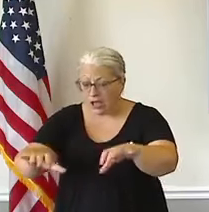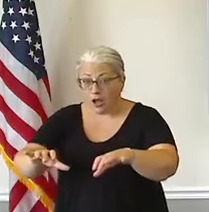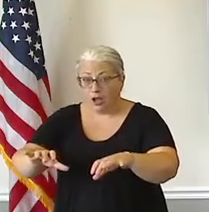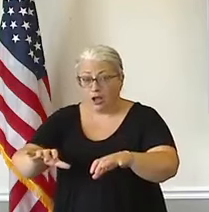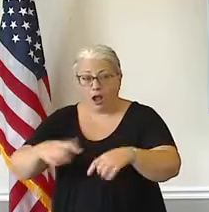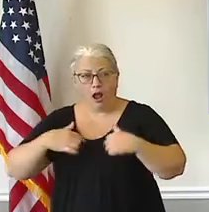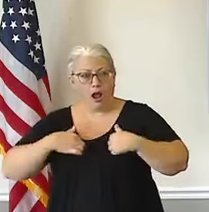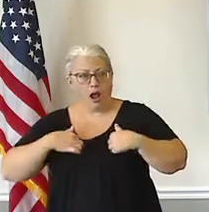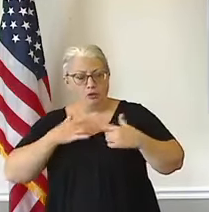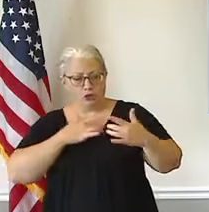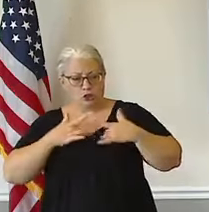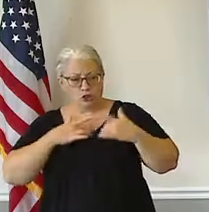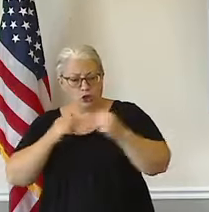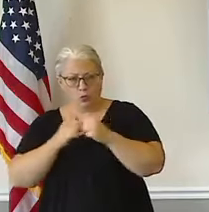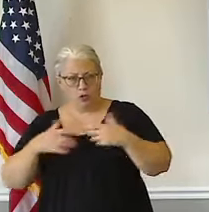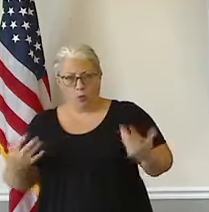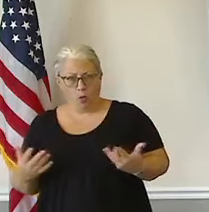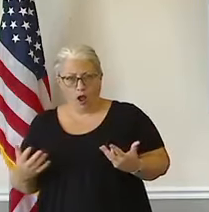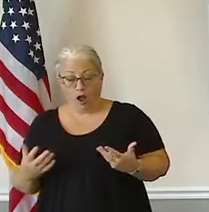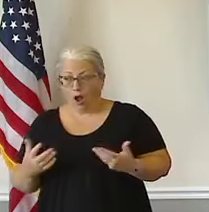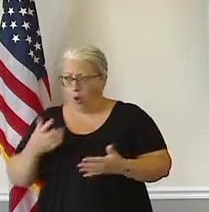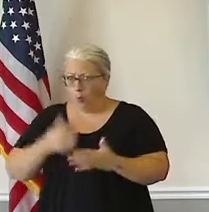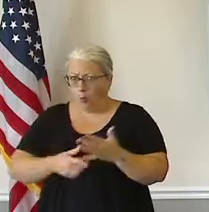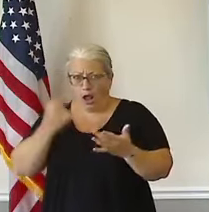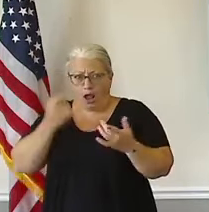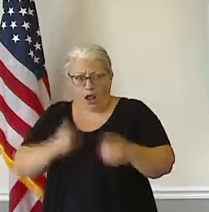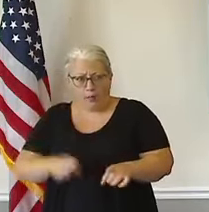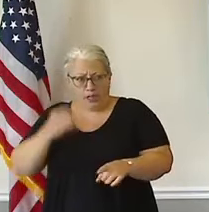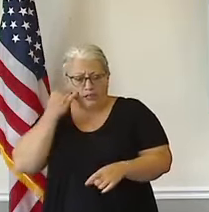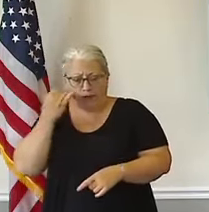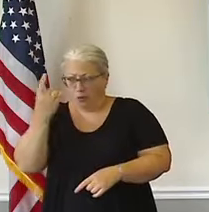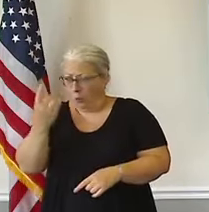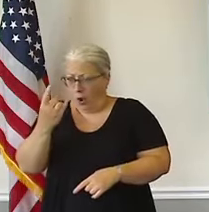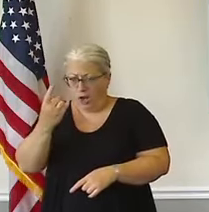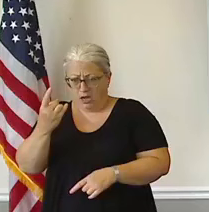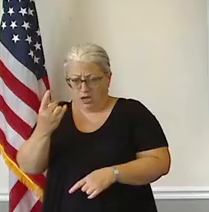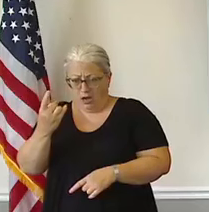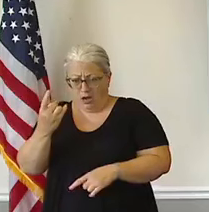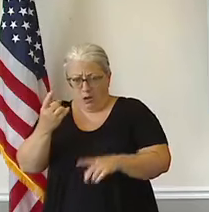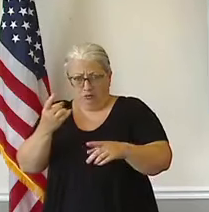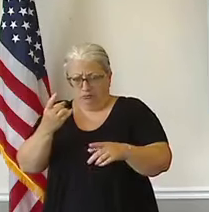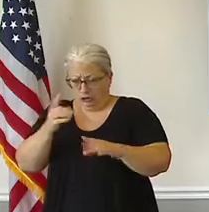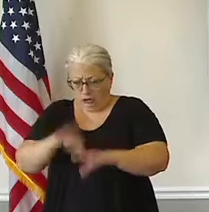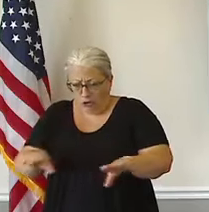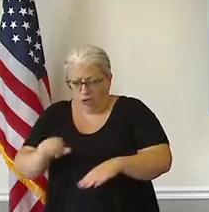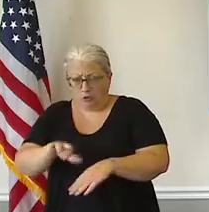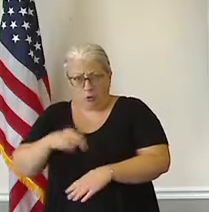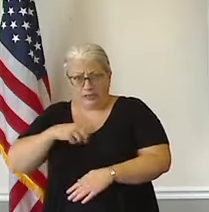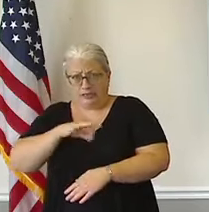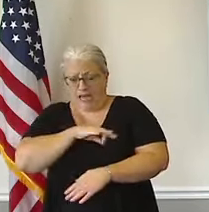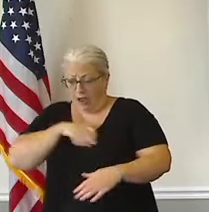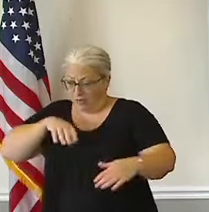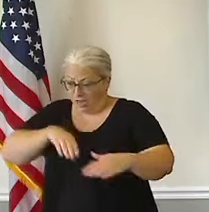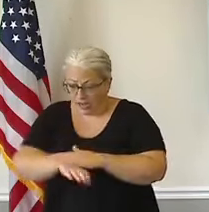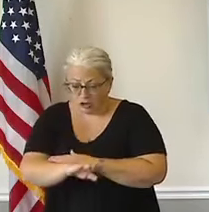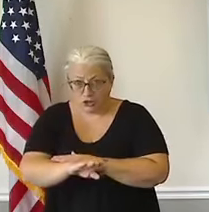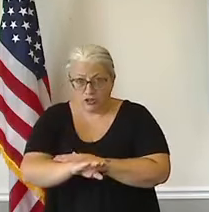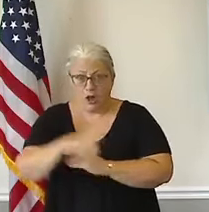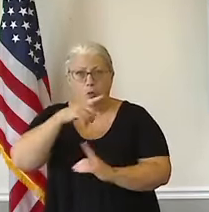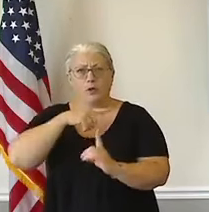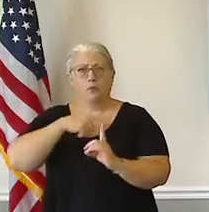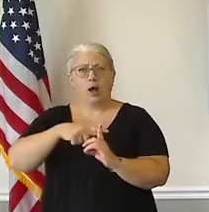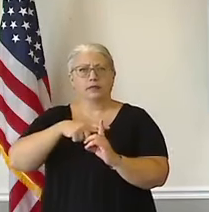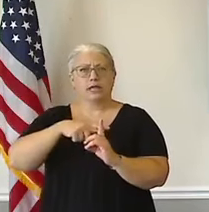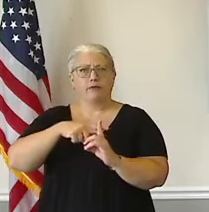the irony is that is really the issue, right? If we know that a child or a staff person enters the building